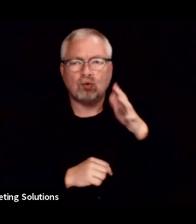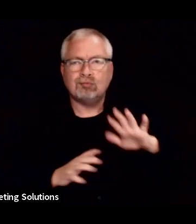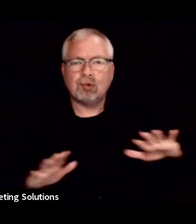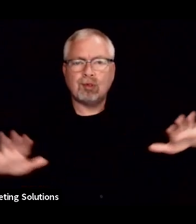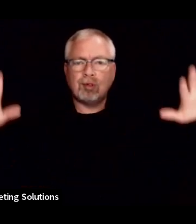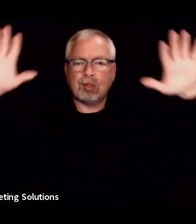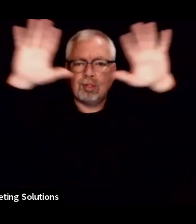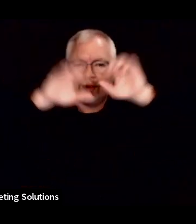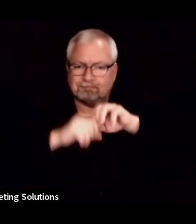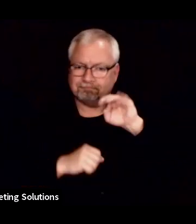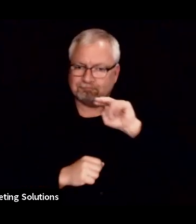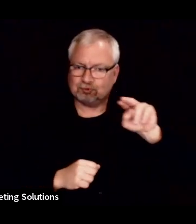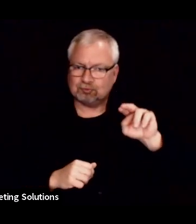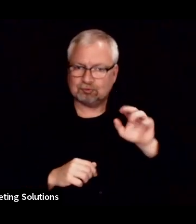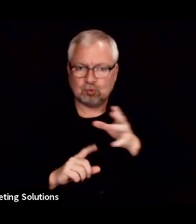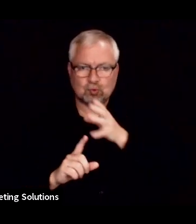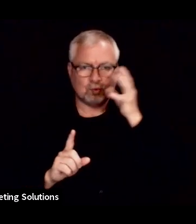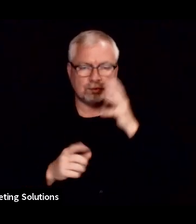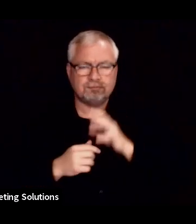Sure.